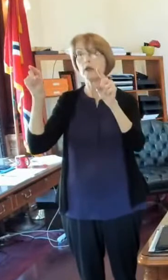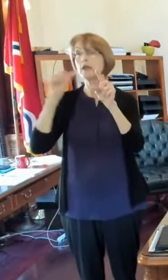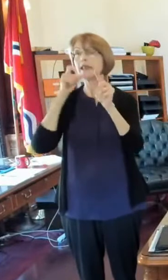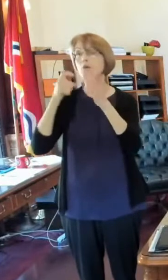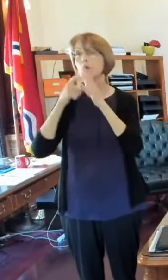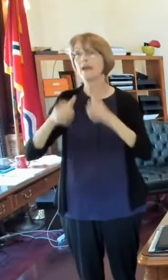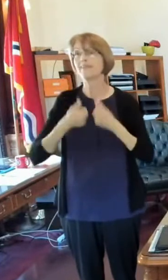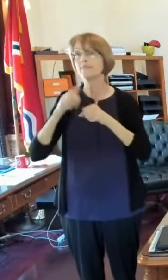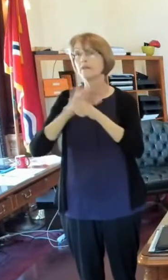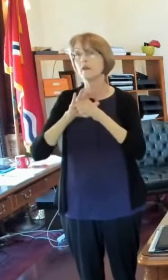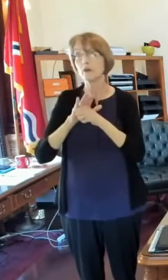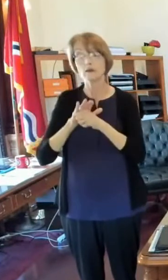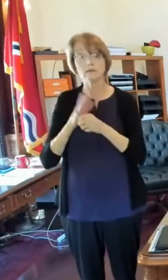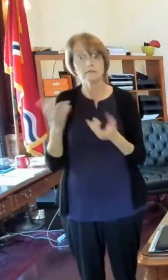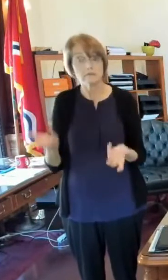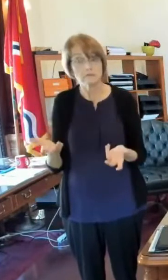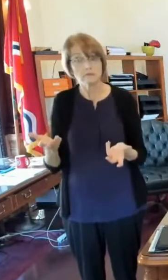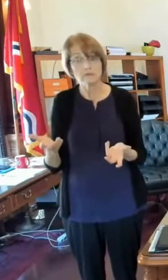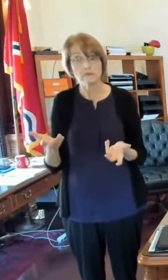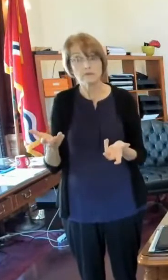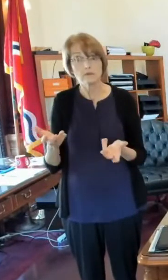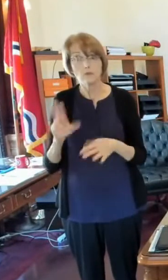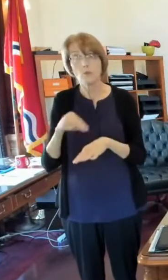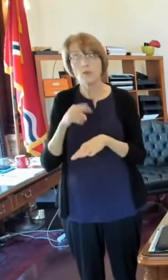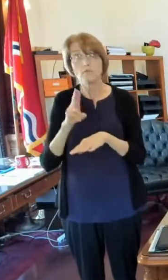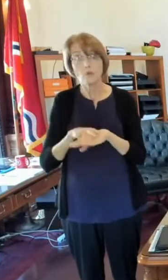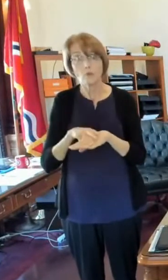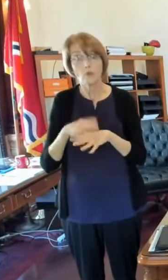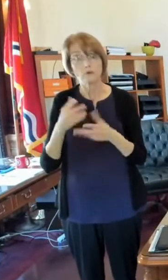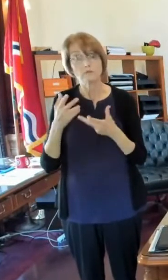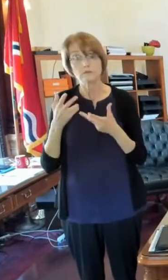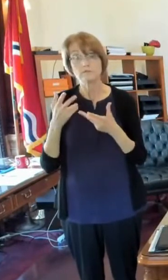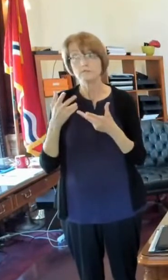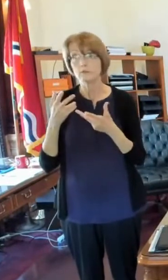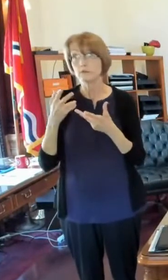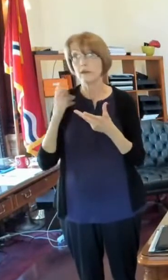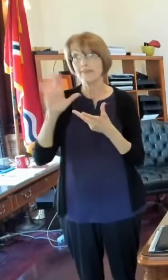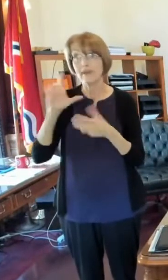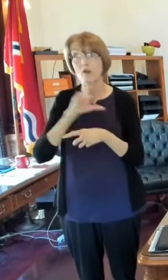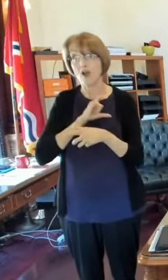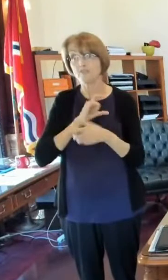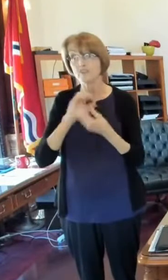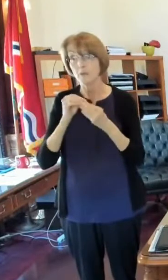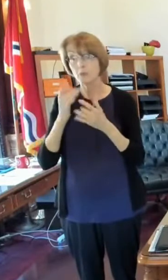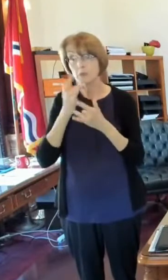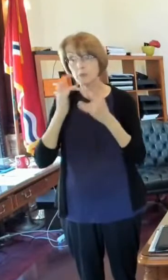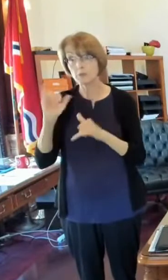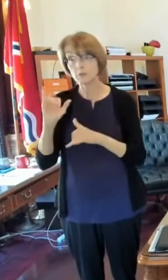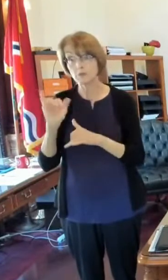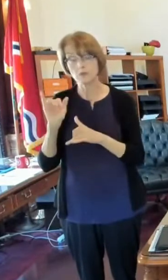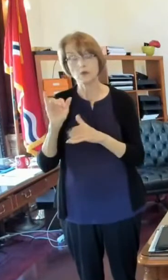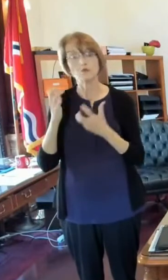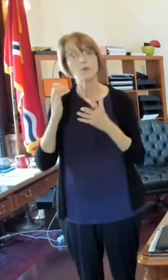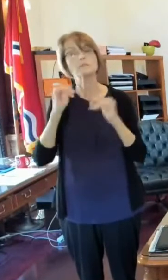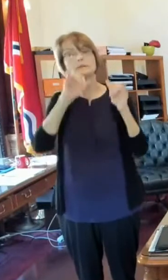can't blame them, because they're trying to hire officers as well. So we're just trying to get a level playing field